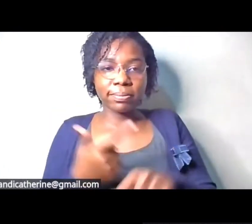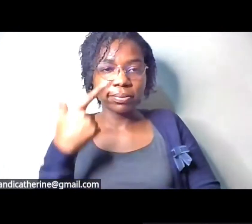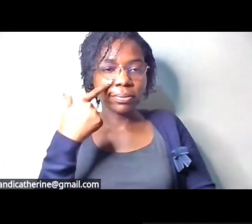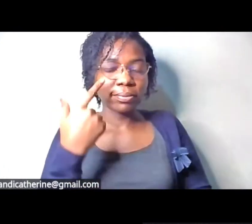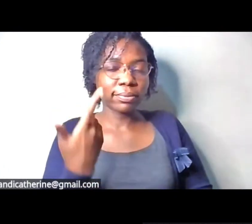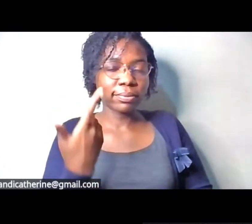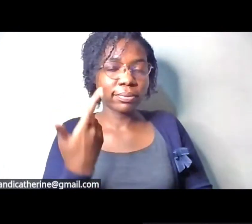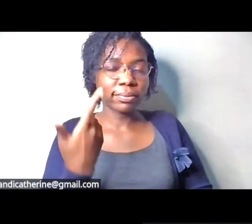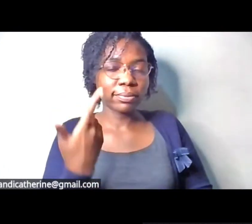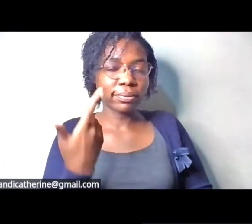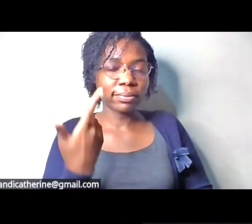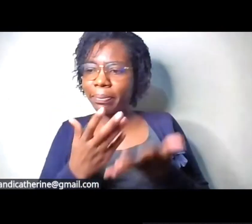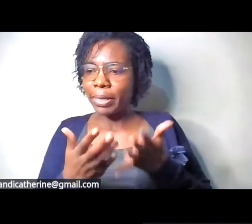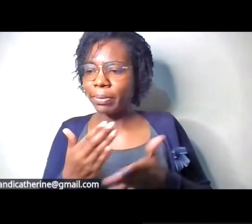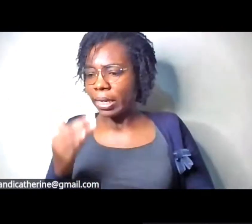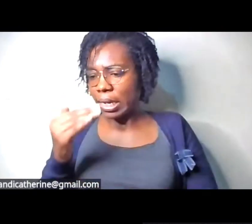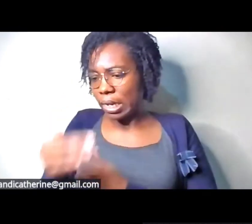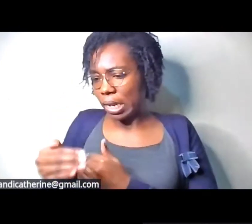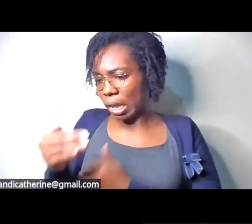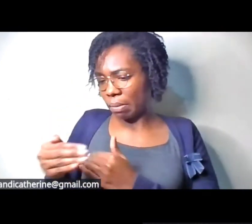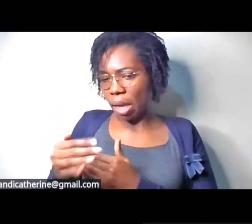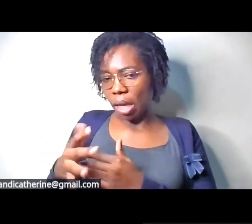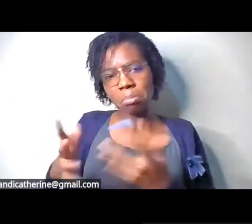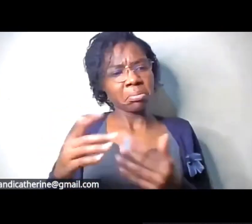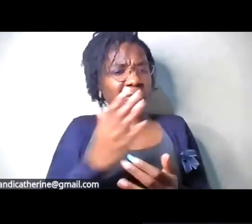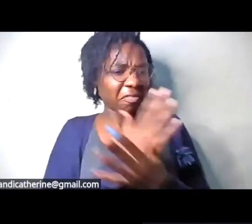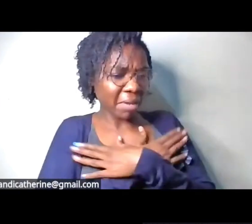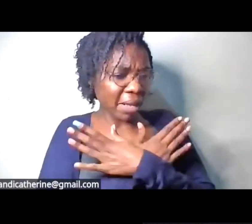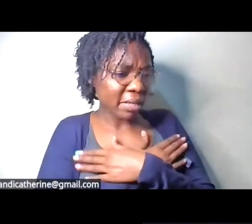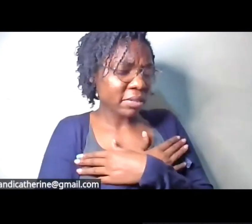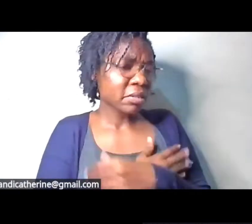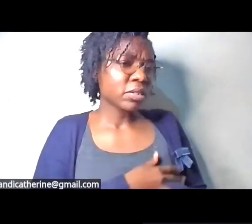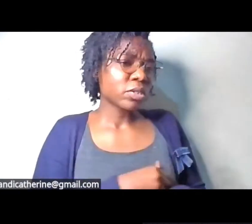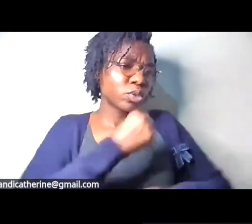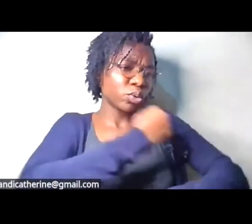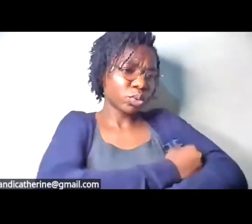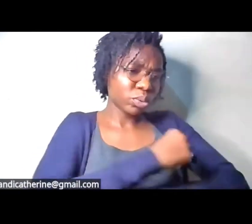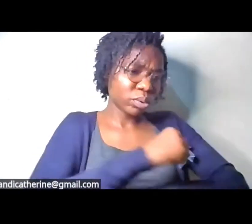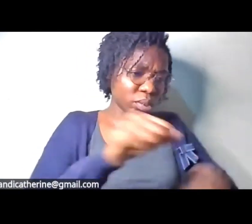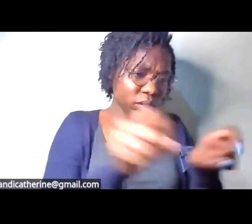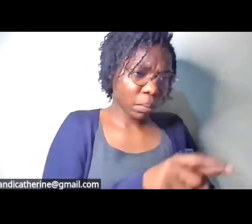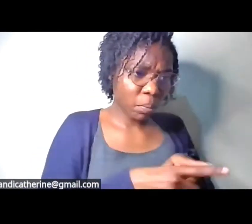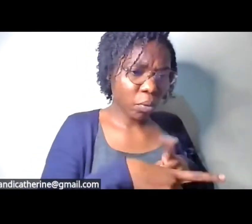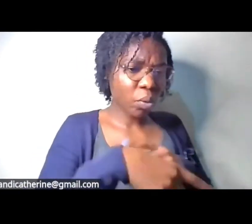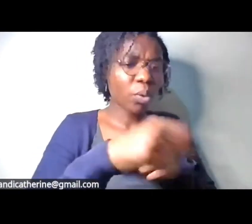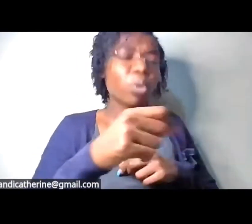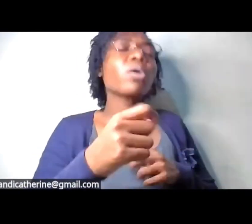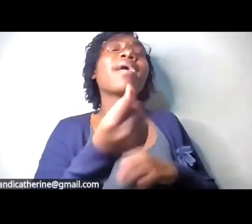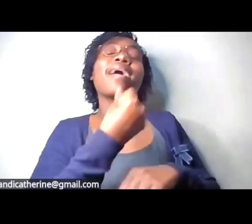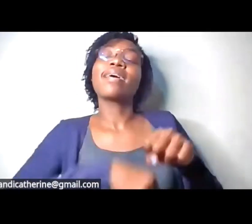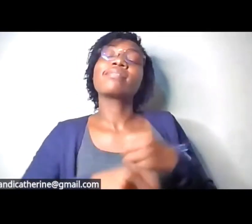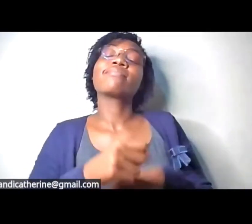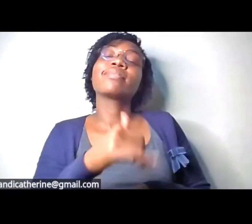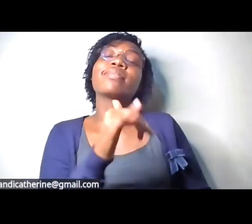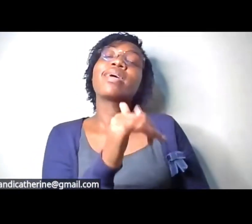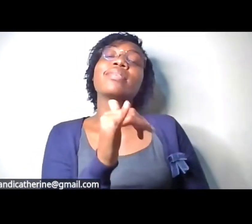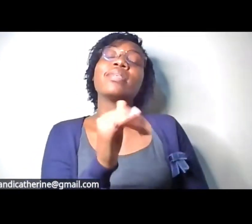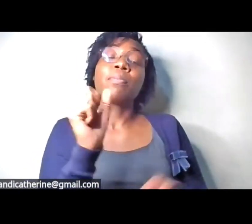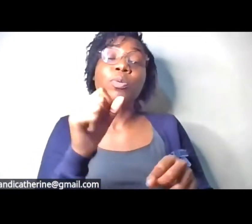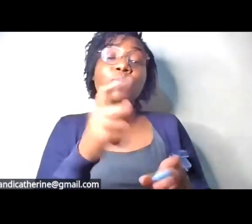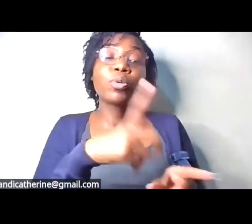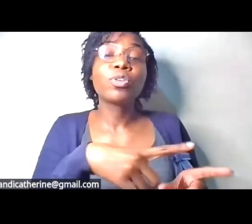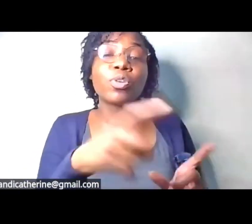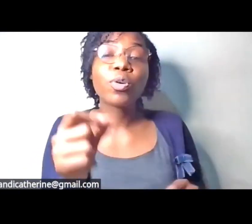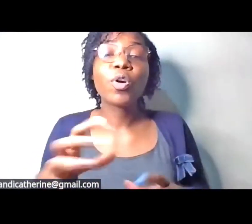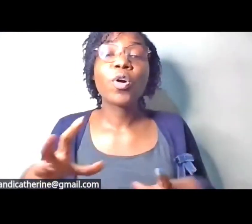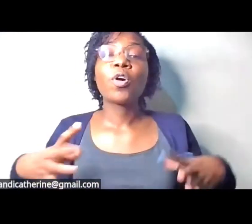neighbor, my friend, my schoolmate, that is what they are doing. They are able to go out for holiday, they are able